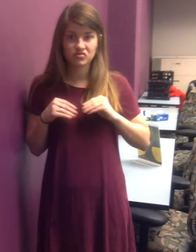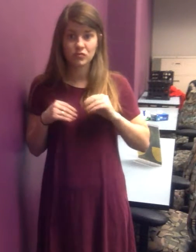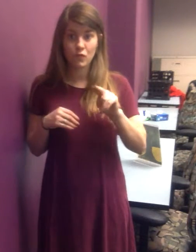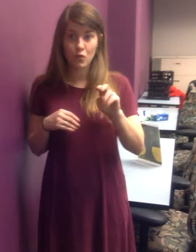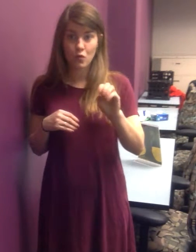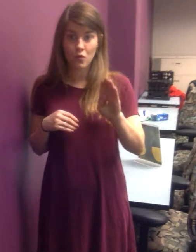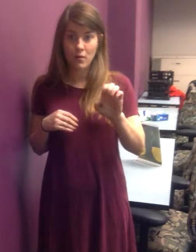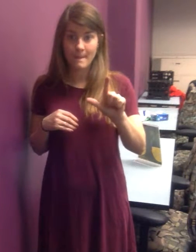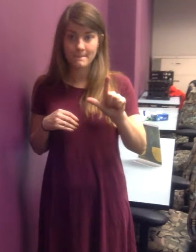leader.